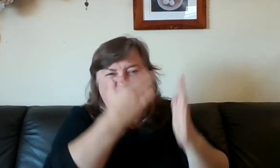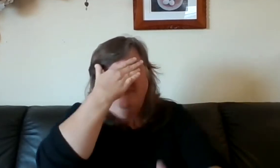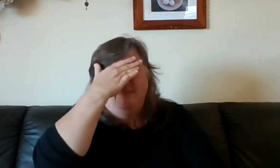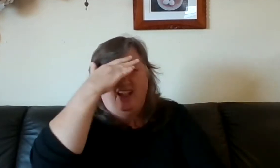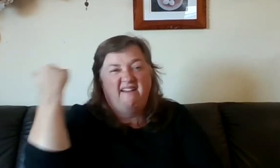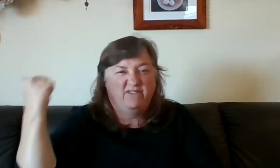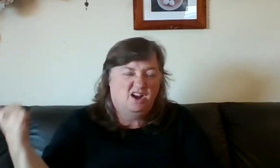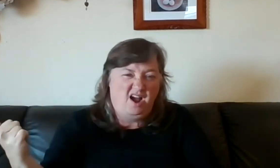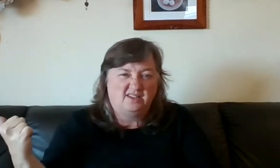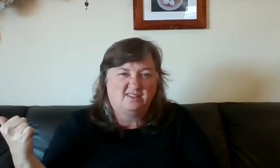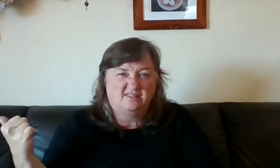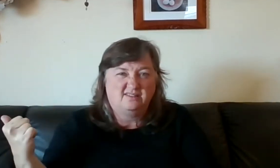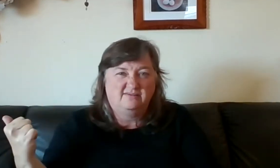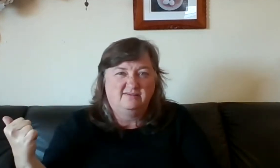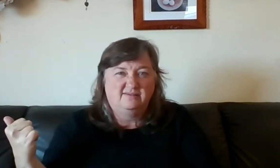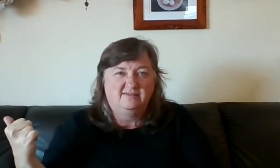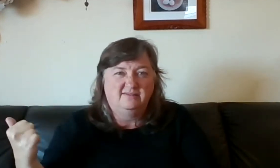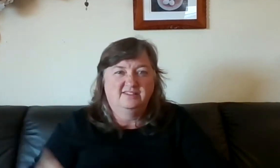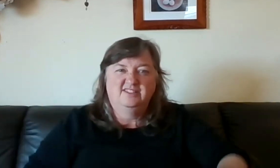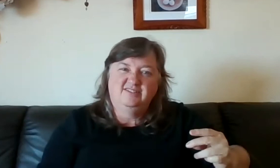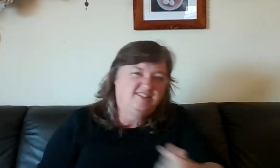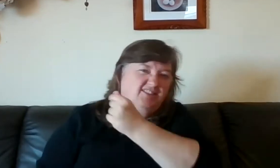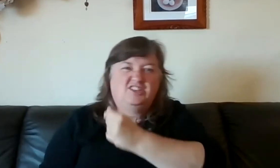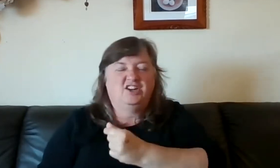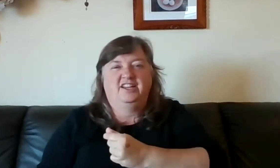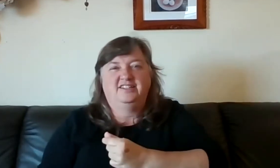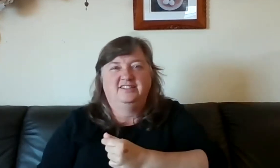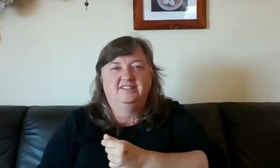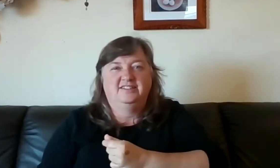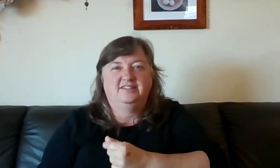list, I forgot. Darn it.